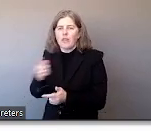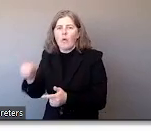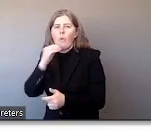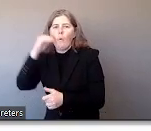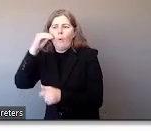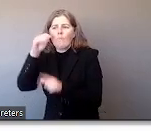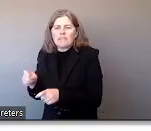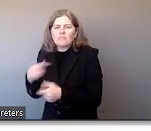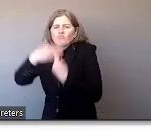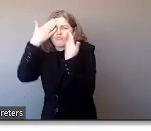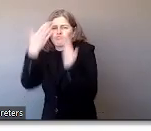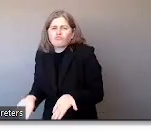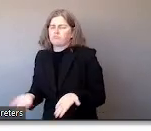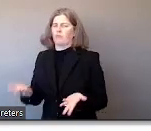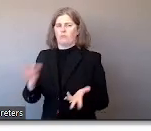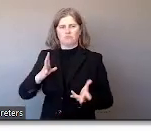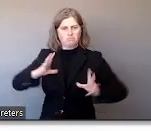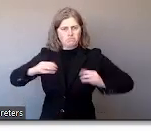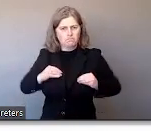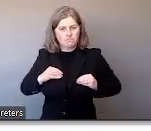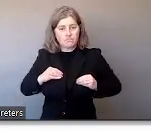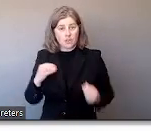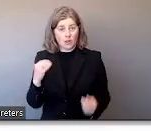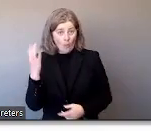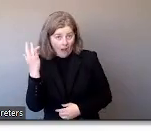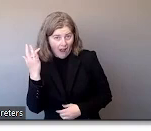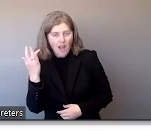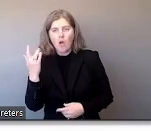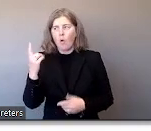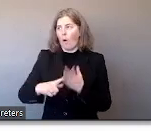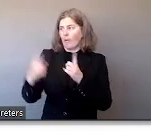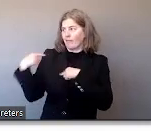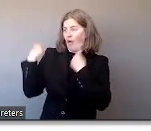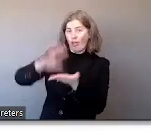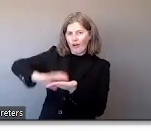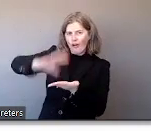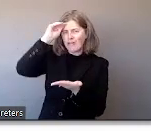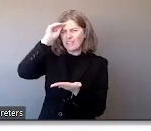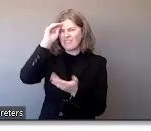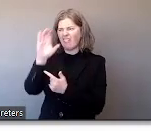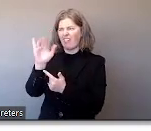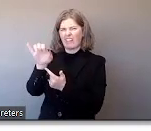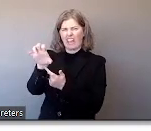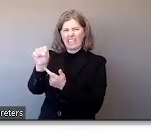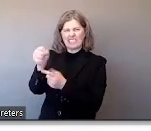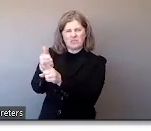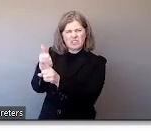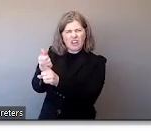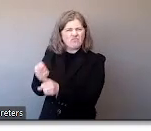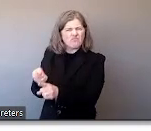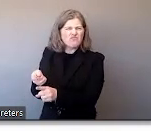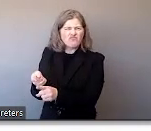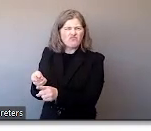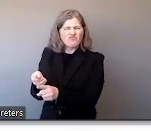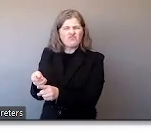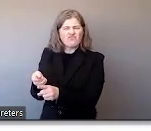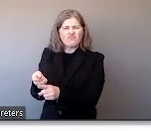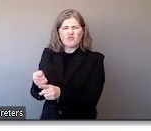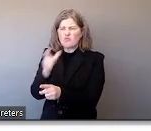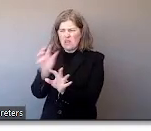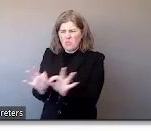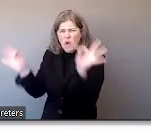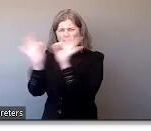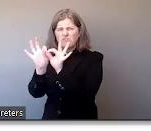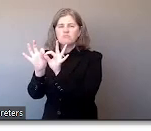with that, because at this point, what we've learned is the cases themselves are nowhere near as